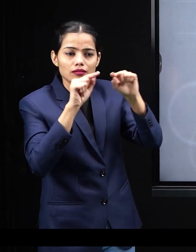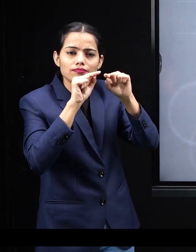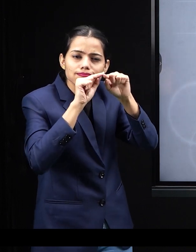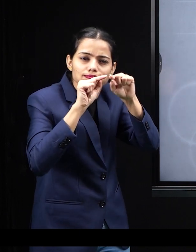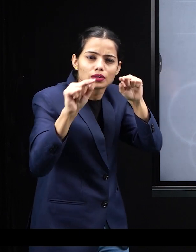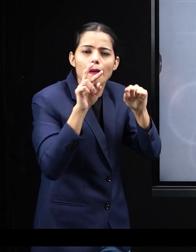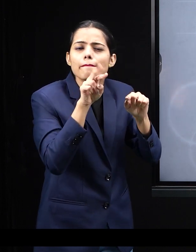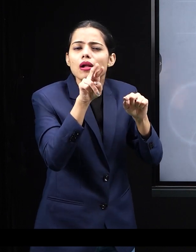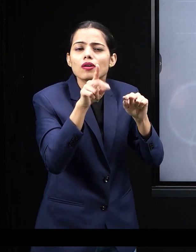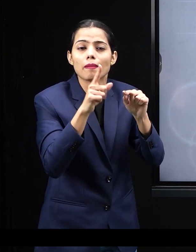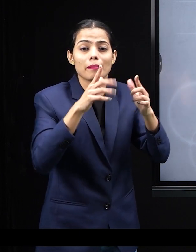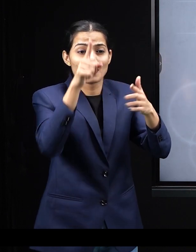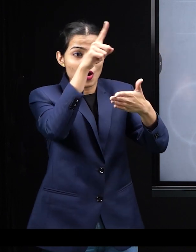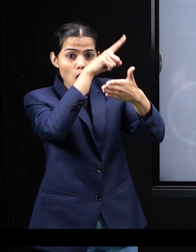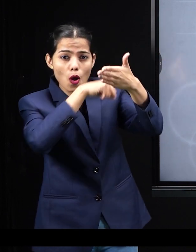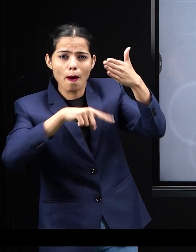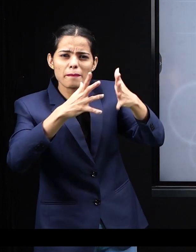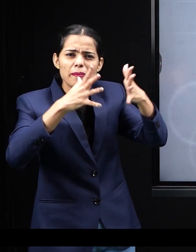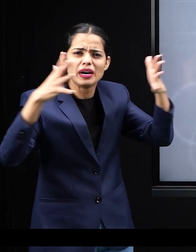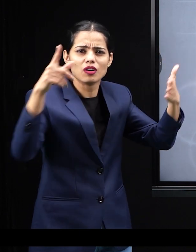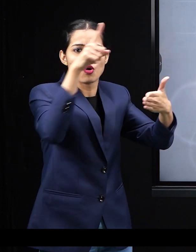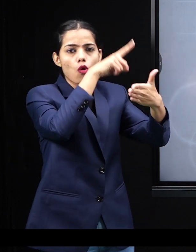In Latin, it means bowstring.